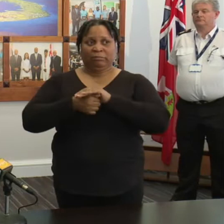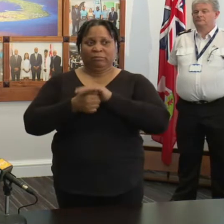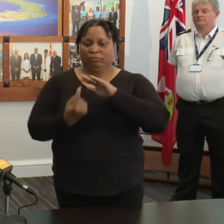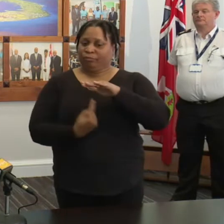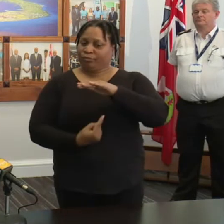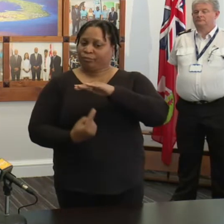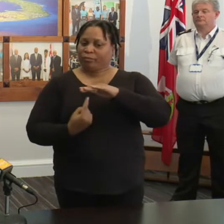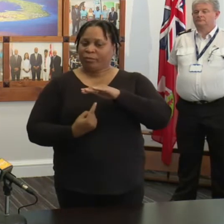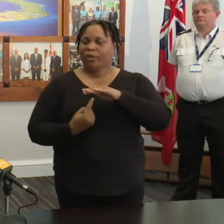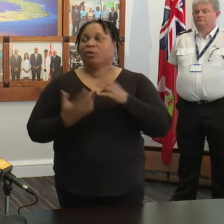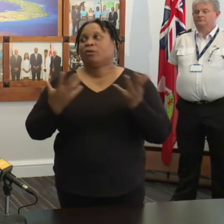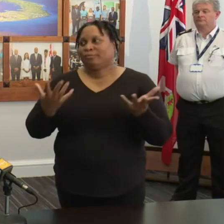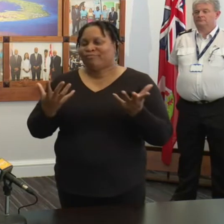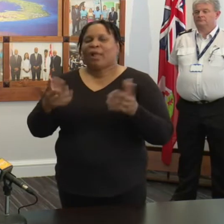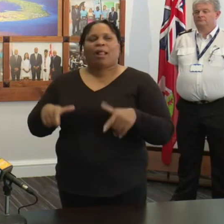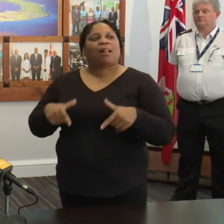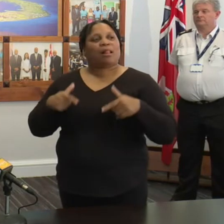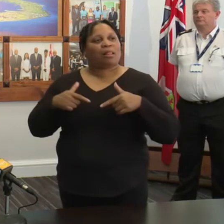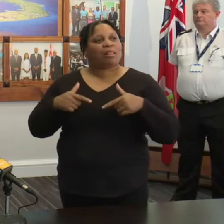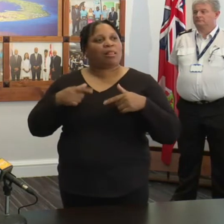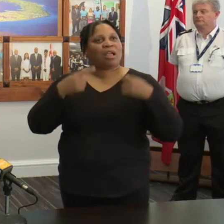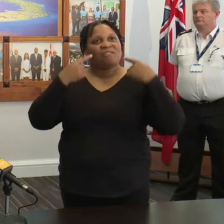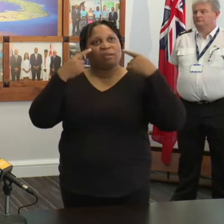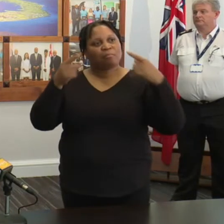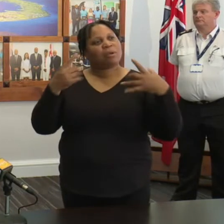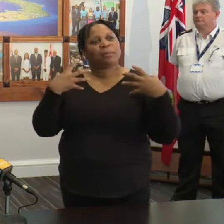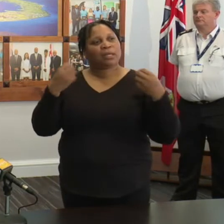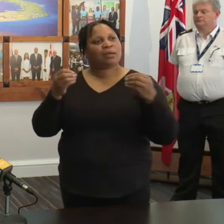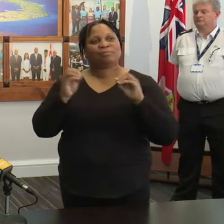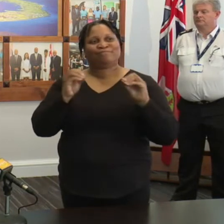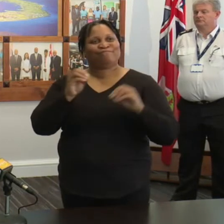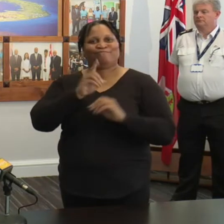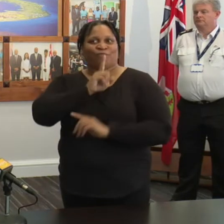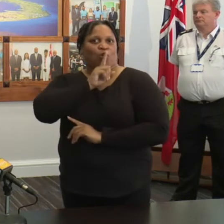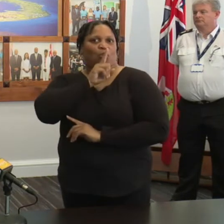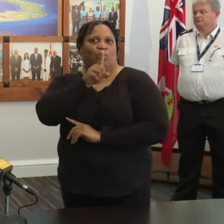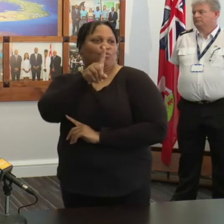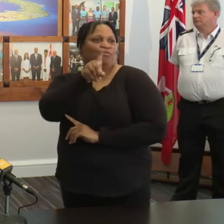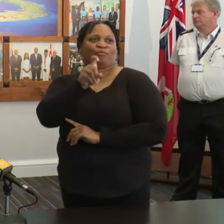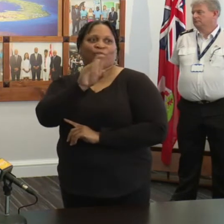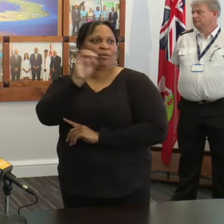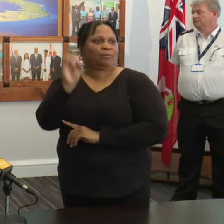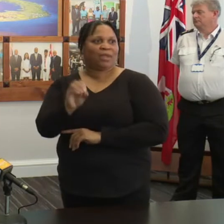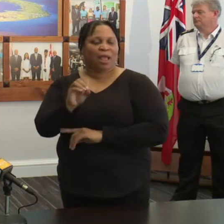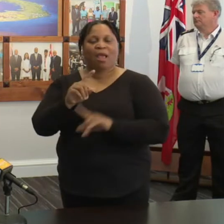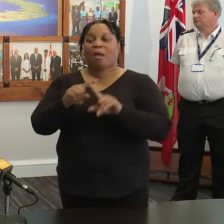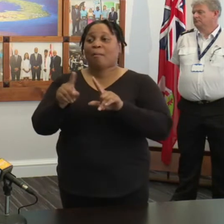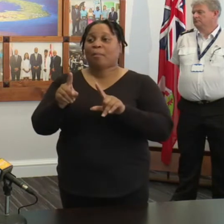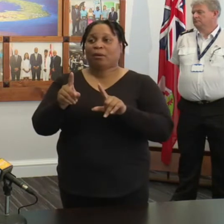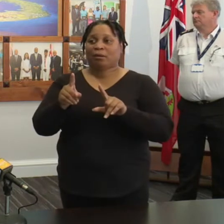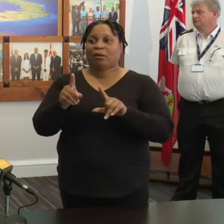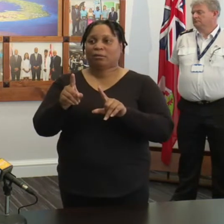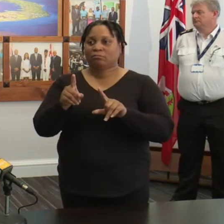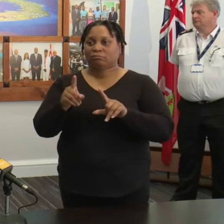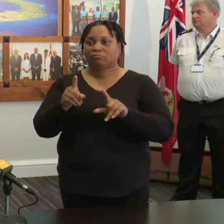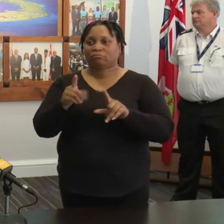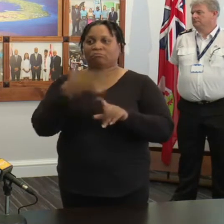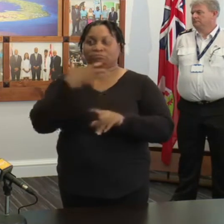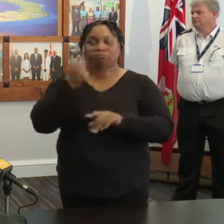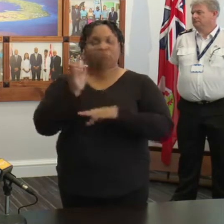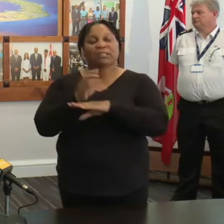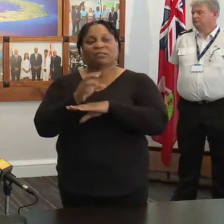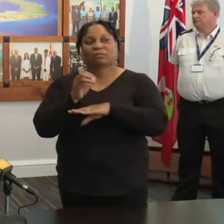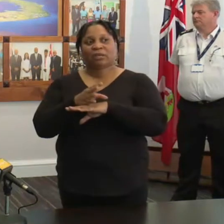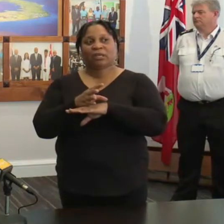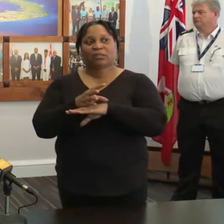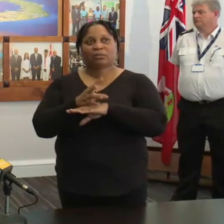in life and in public health, there are no guarantees ever. But the best advice I can say is that